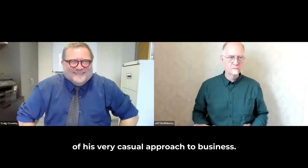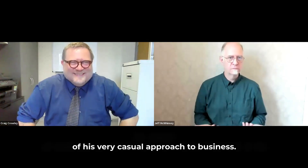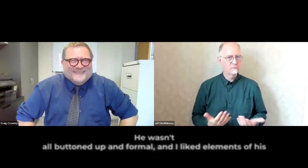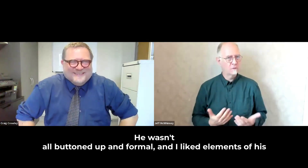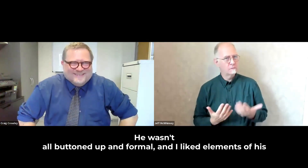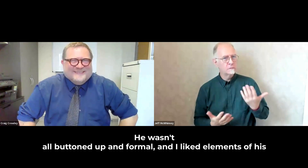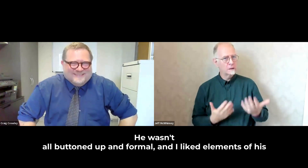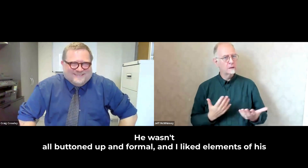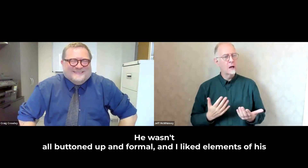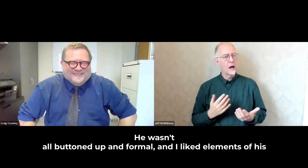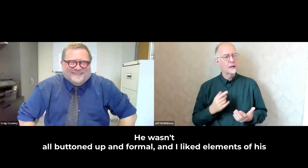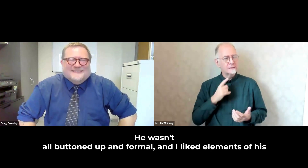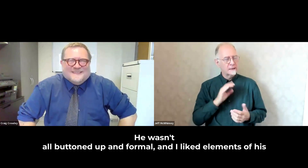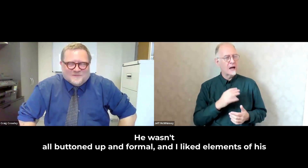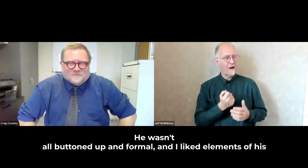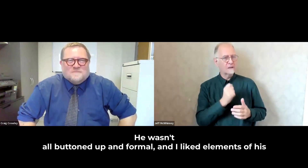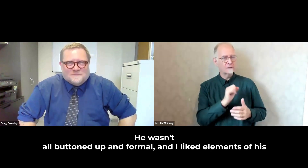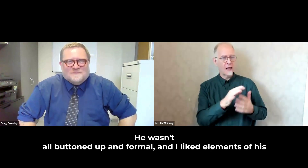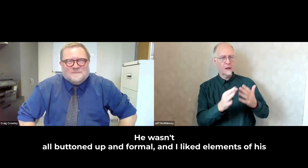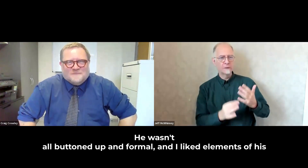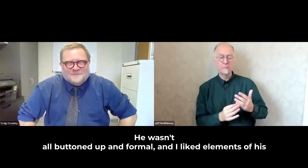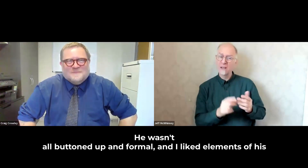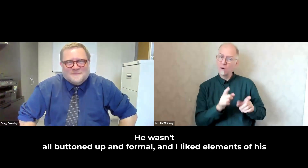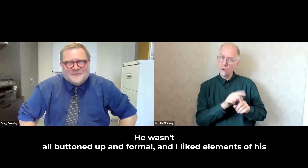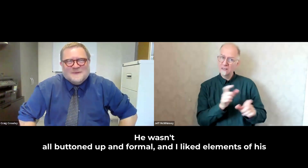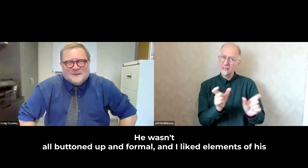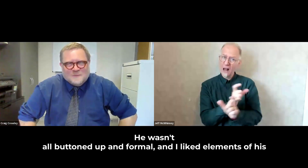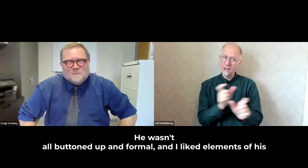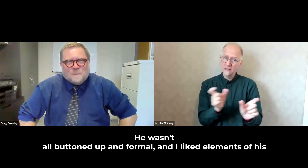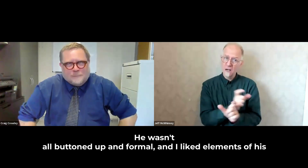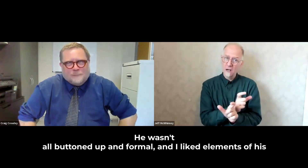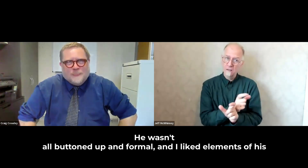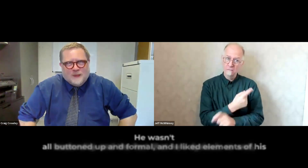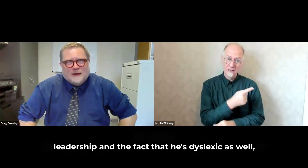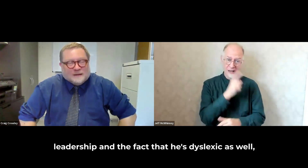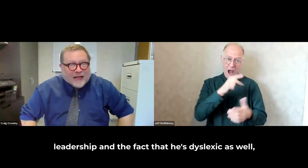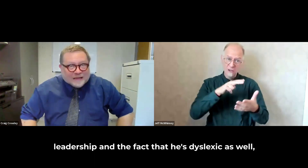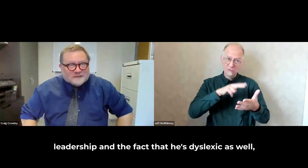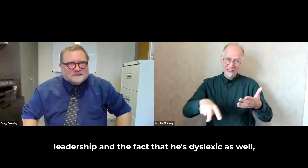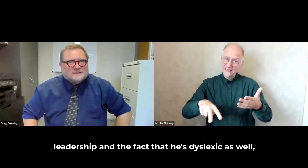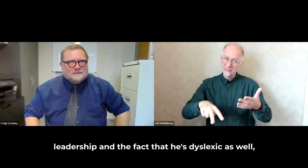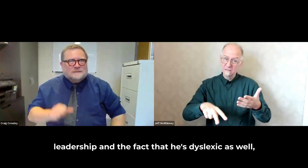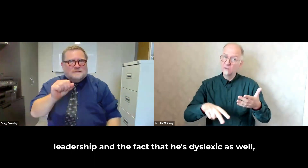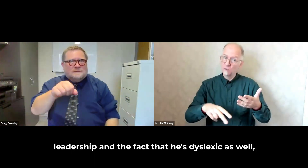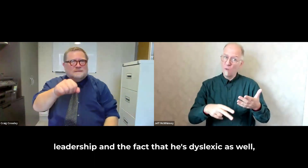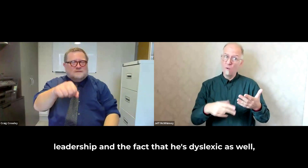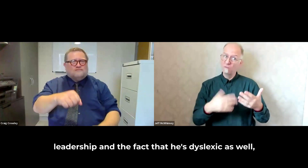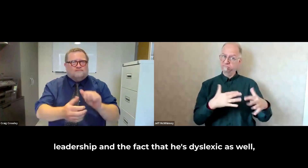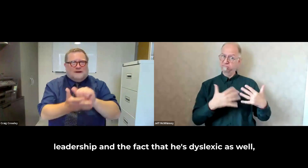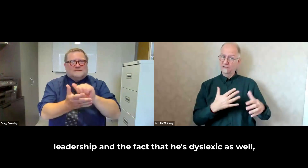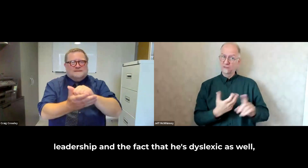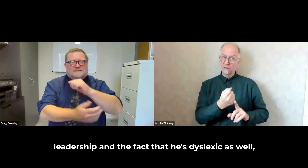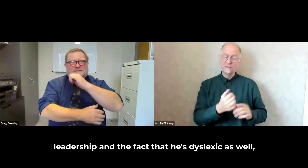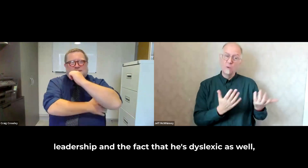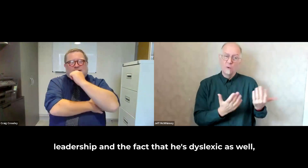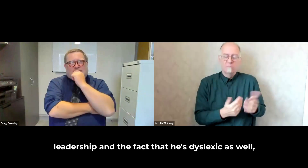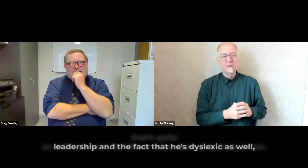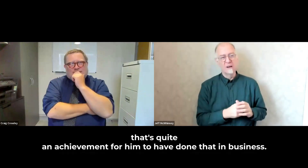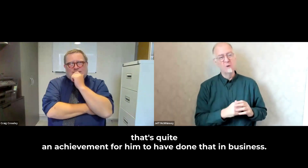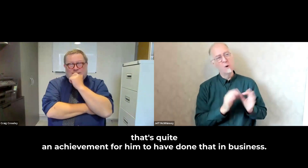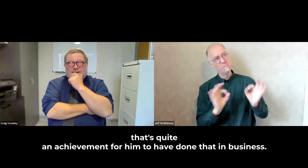approach to business. He wasn't all buttoned up and formal. And I liked elements of his leadership and the fact that he's dyslexic as